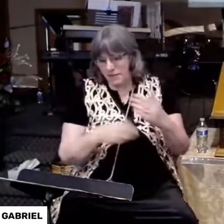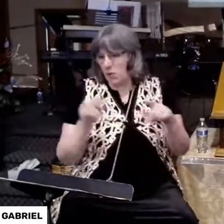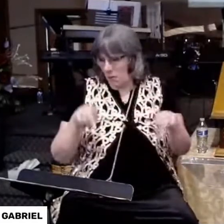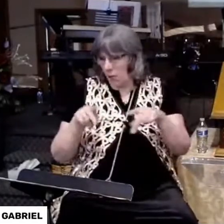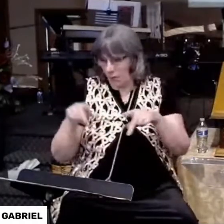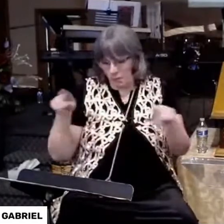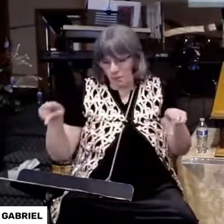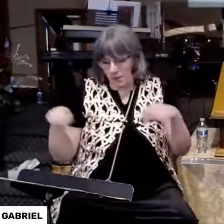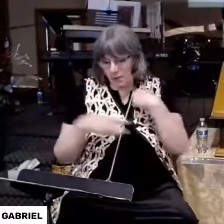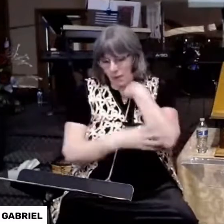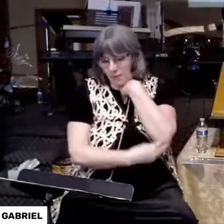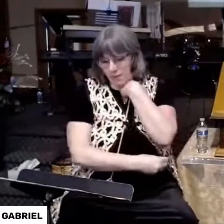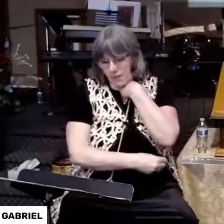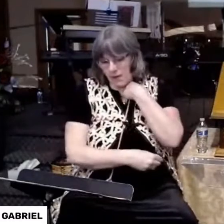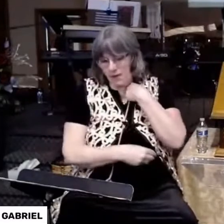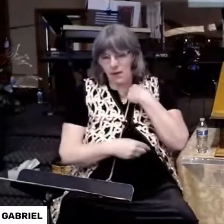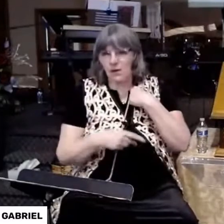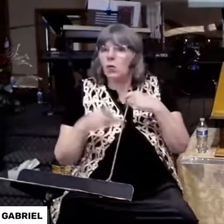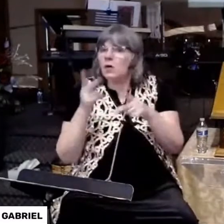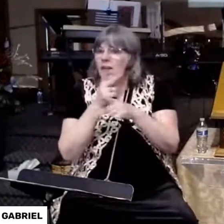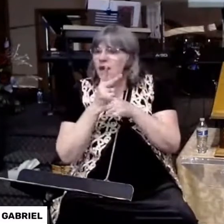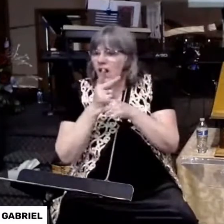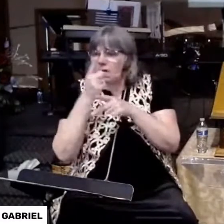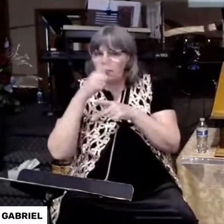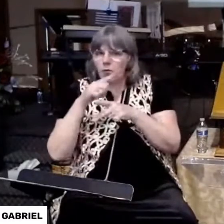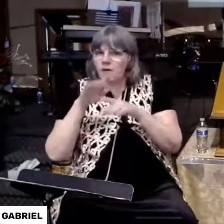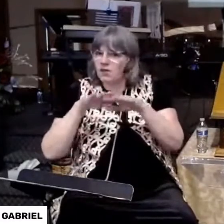Would he care for the